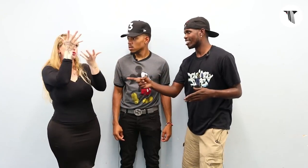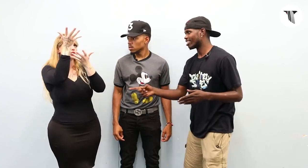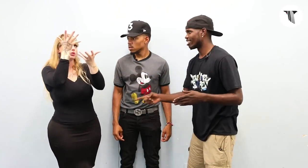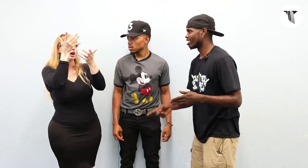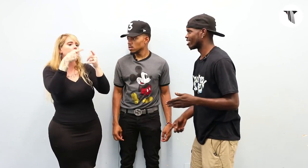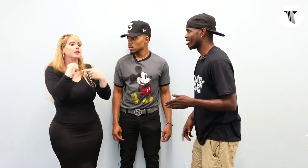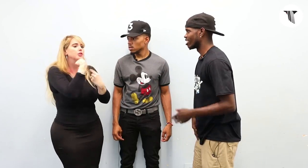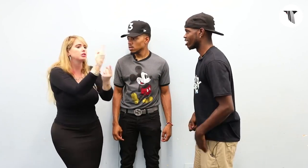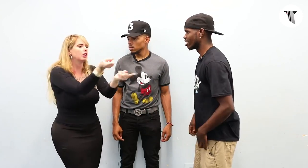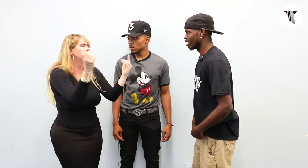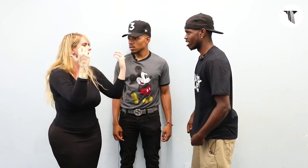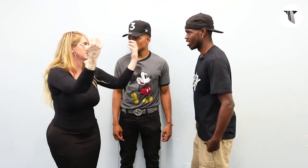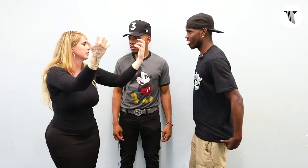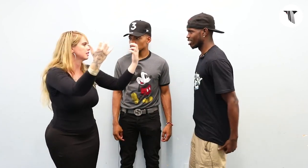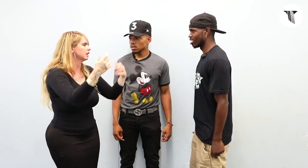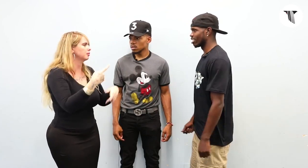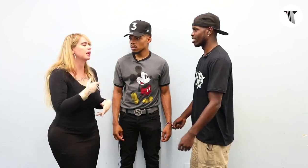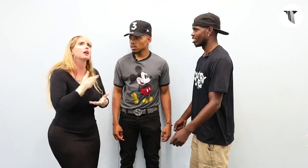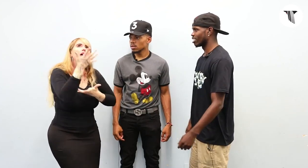it to God, and then you tell the audience, like he'll be like,